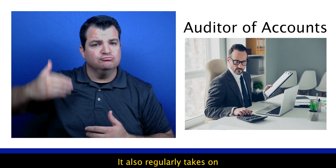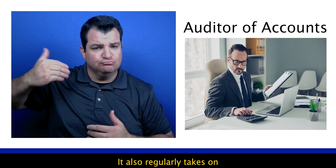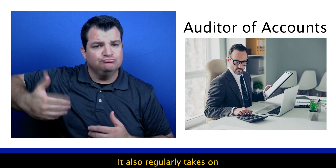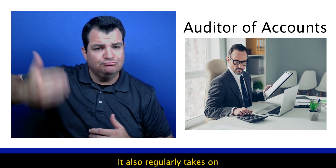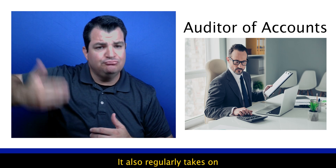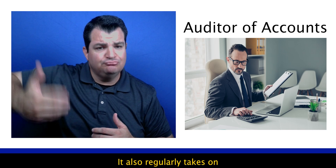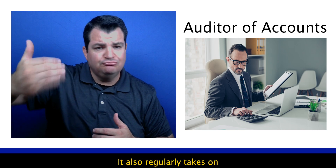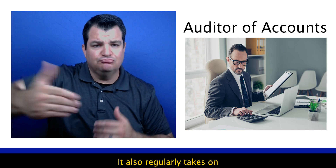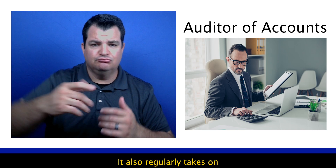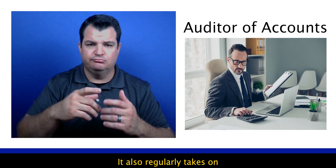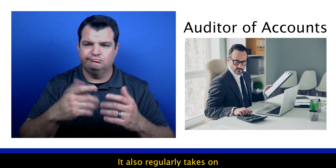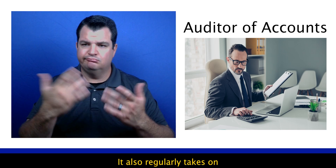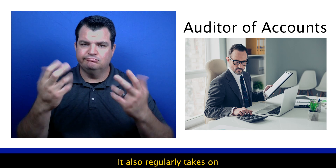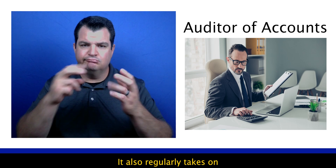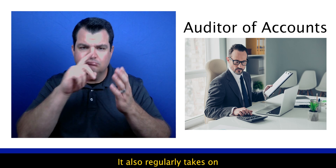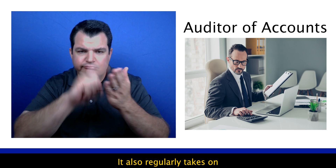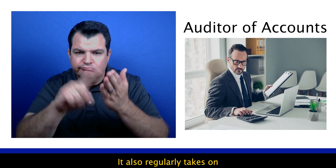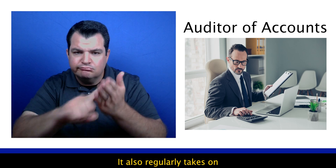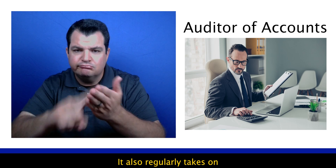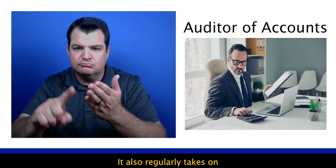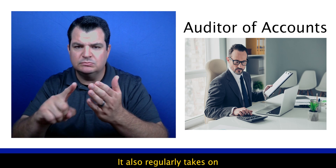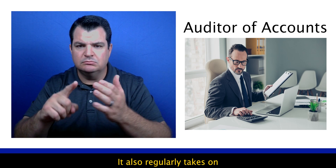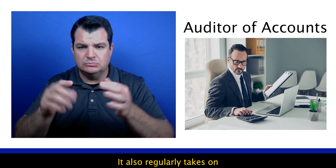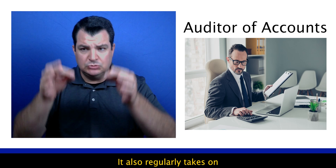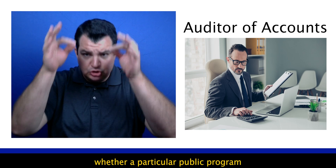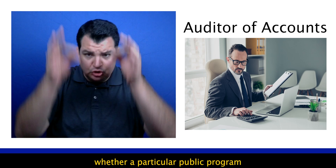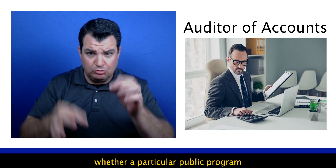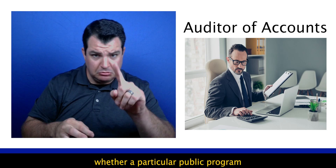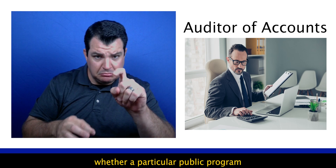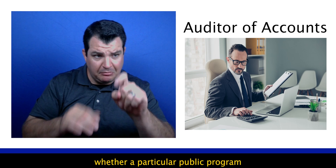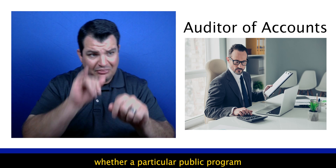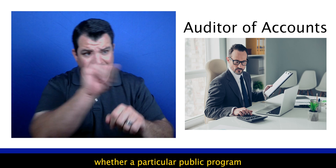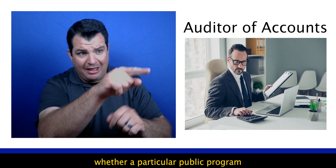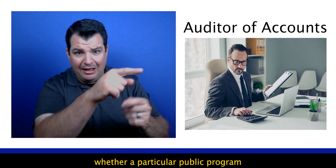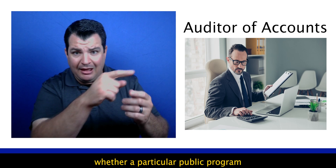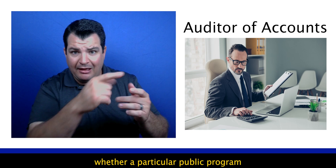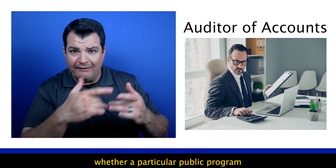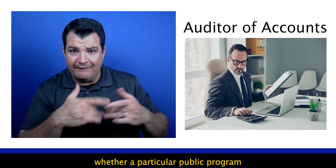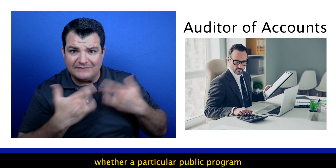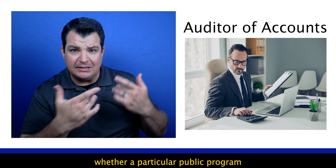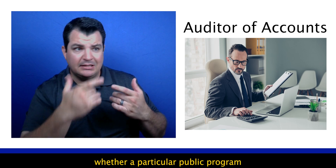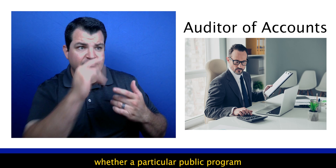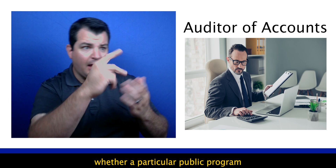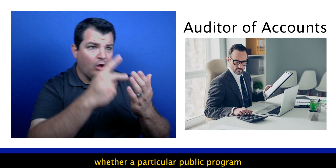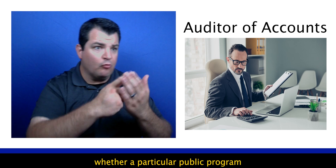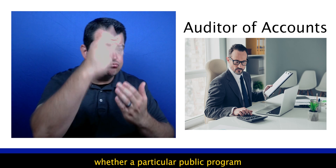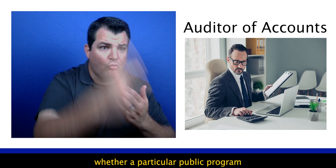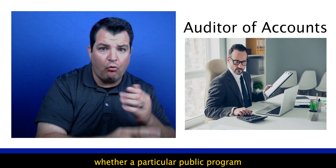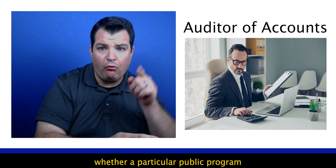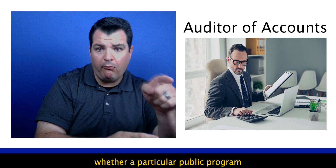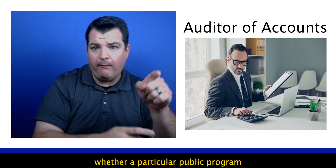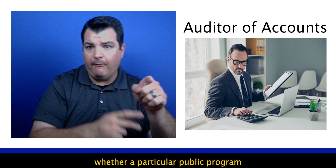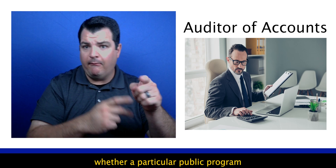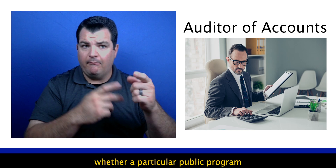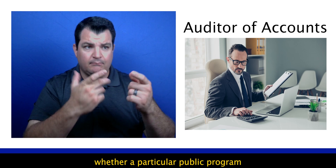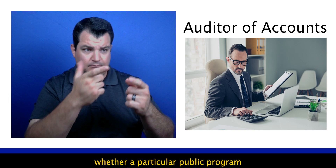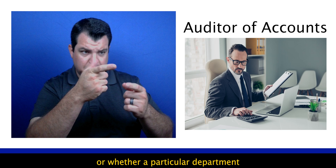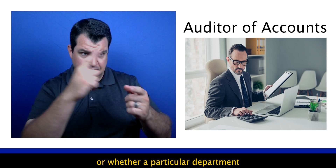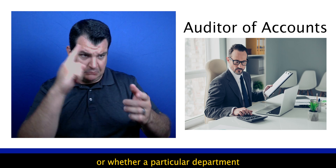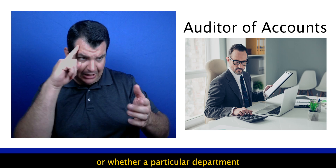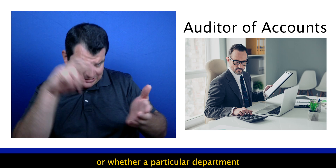It also regularly takes on performance audits to determine whether a particular public program is reaching its intended